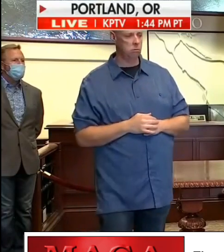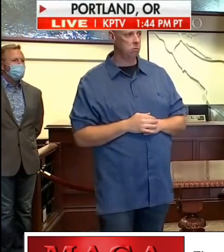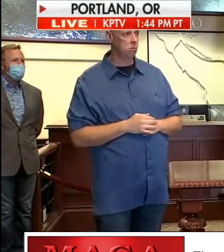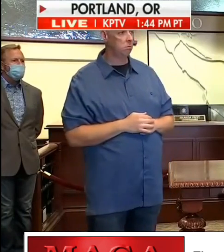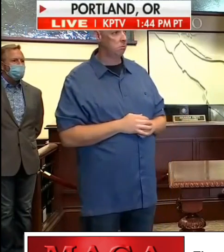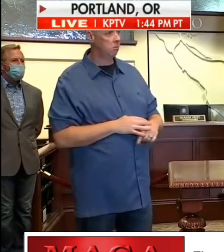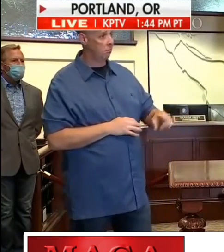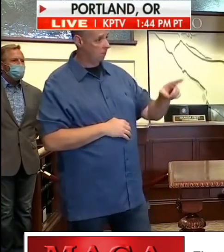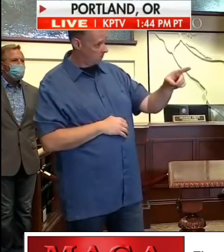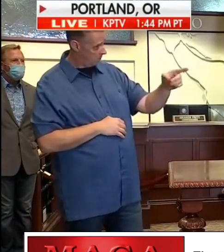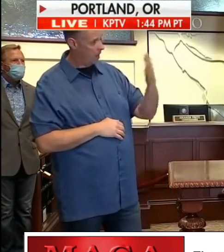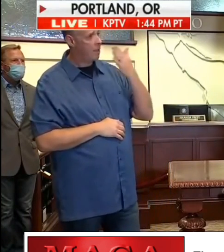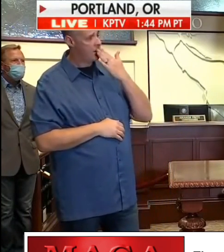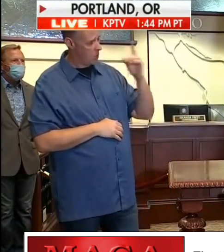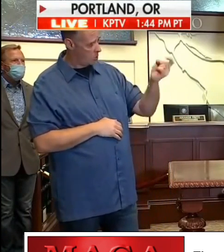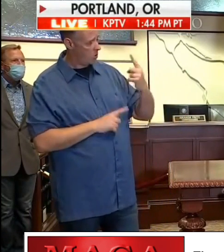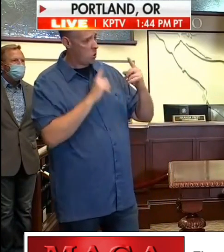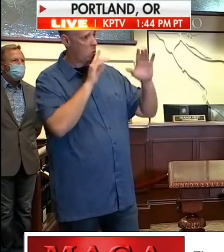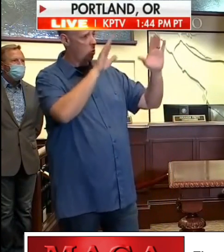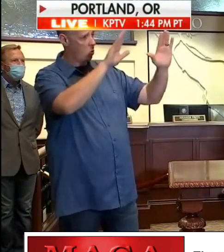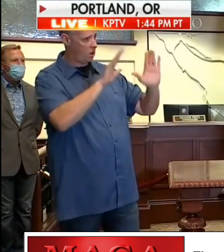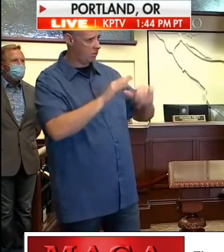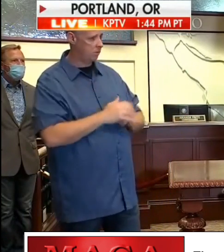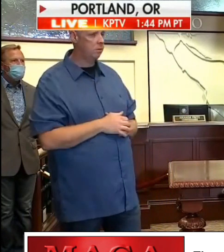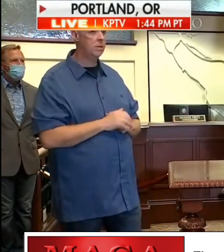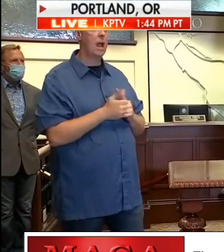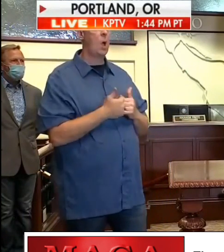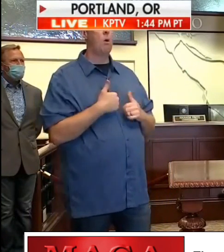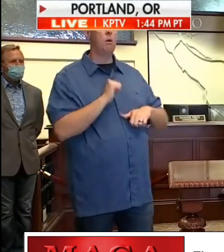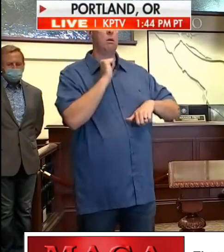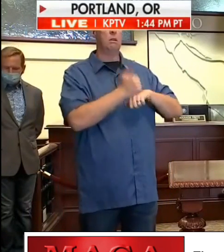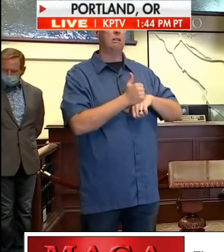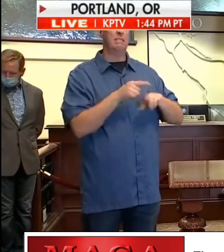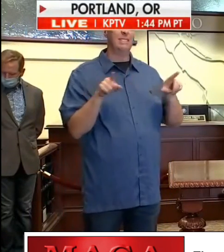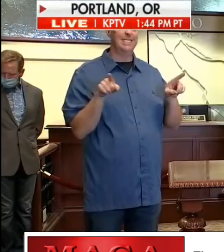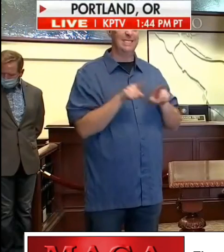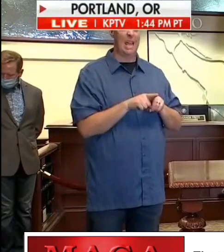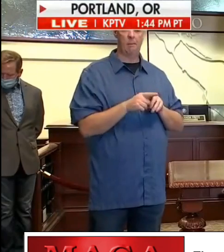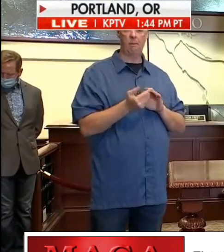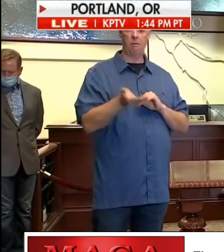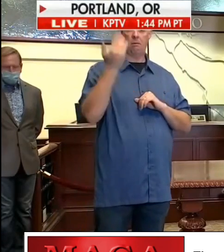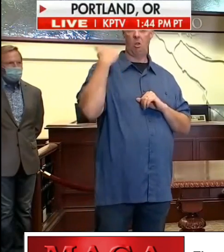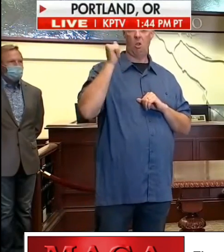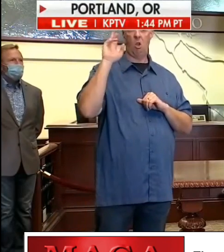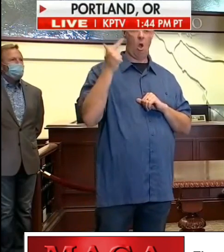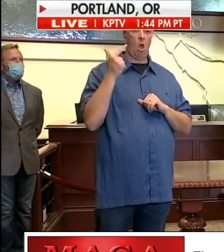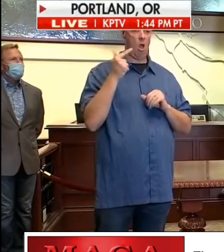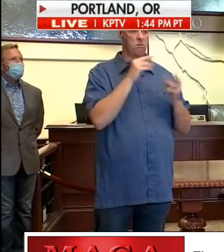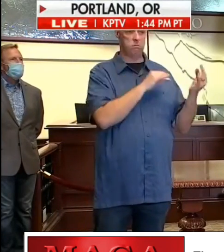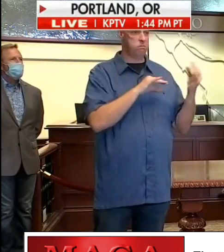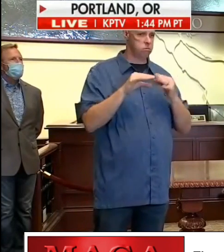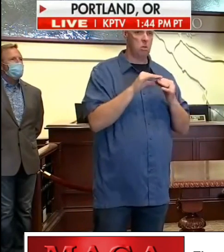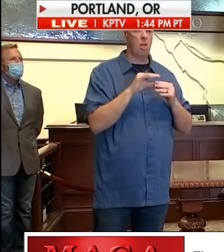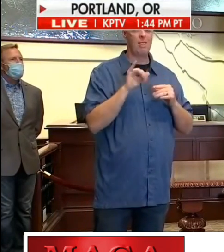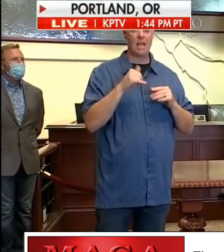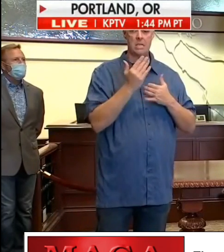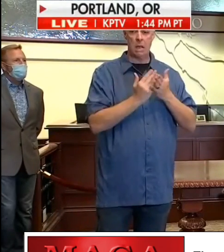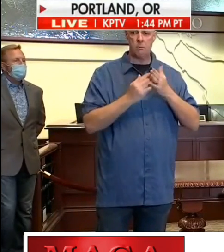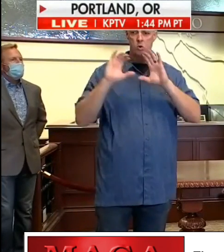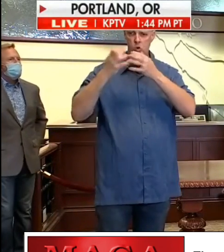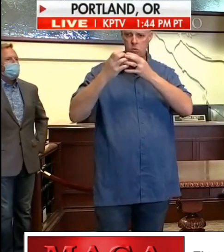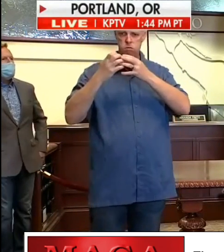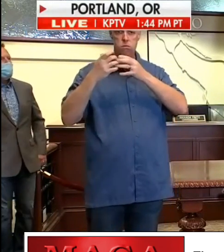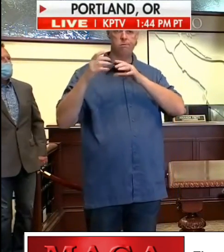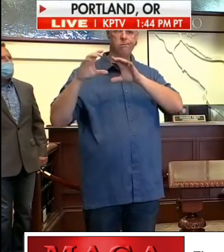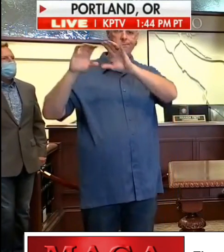fantastic question, and I appreciate you asking. The question is, how do I create the same coalition I created last August when some of the members of the coalition are in